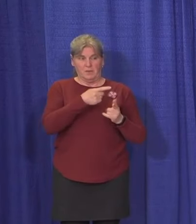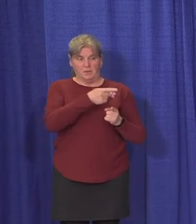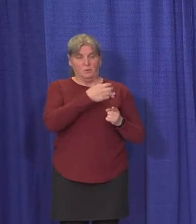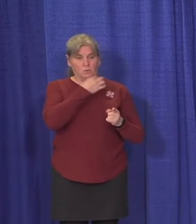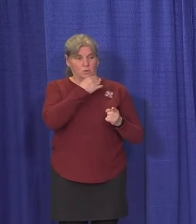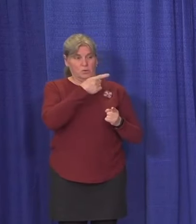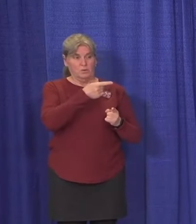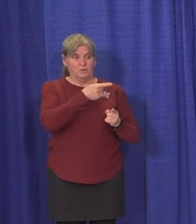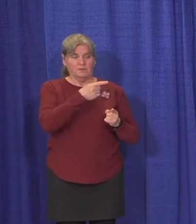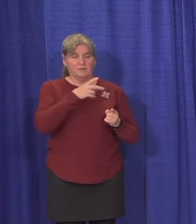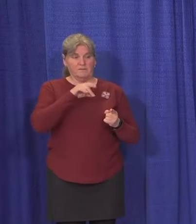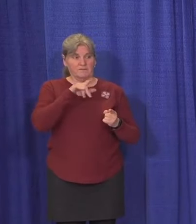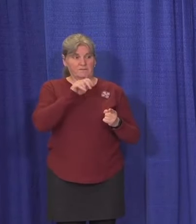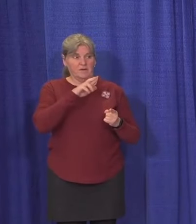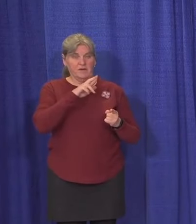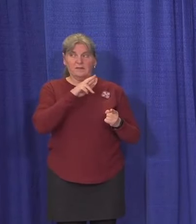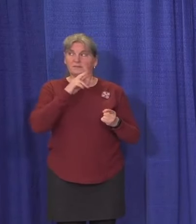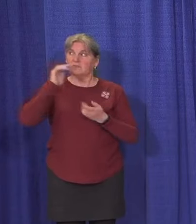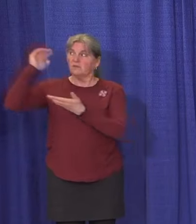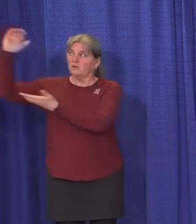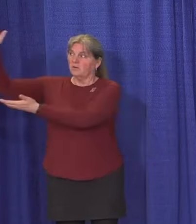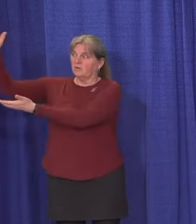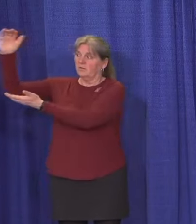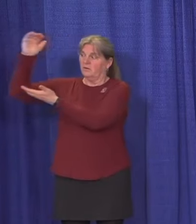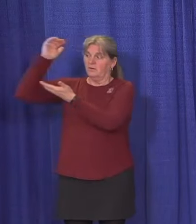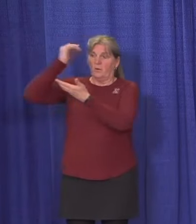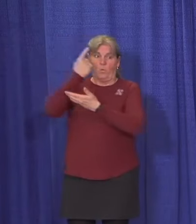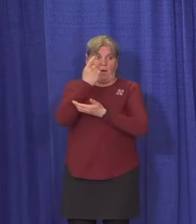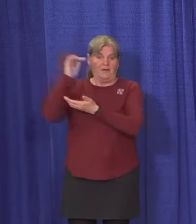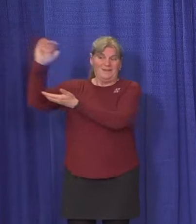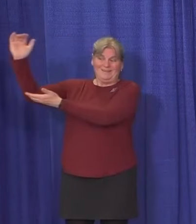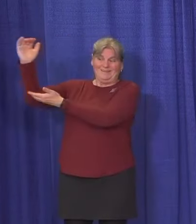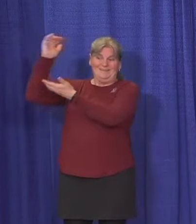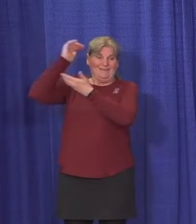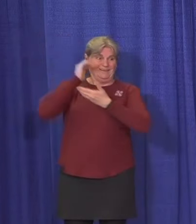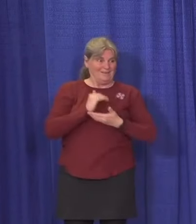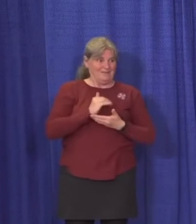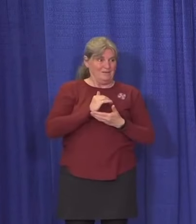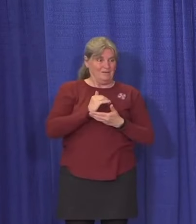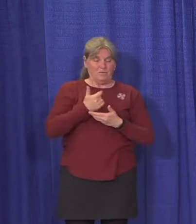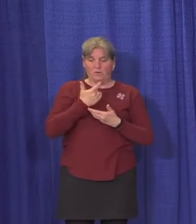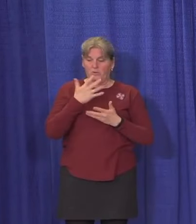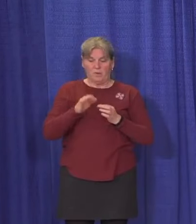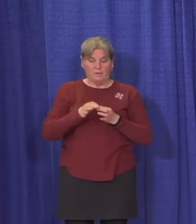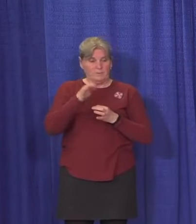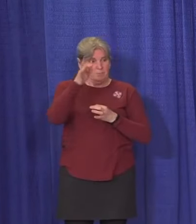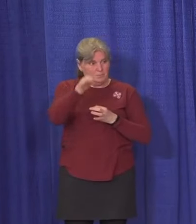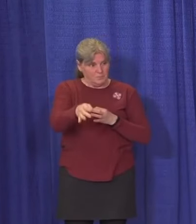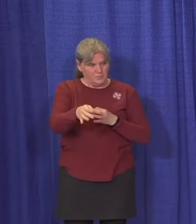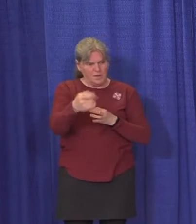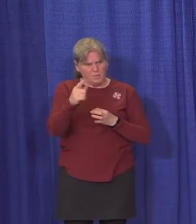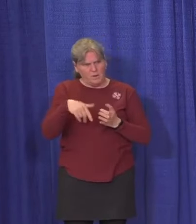are going to be reserved for Yukon youth are going to come all in one shipment to avoid any delays? And if so, when